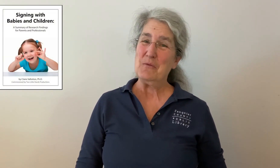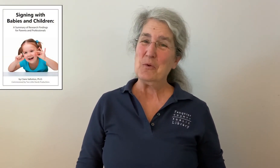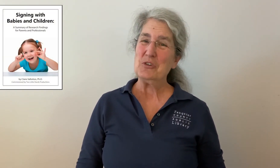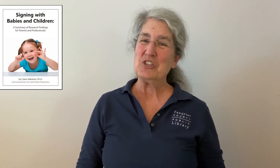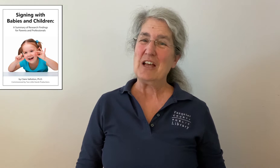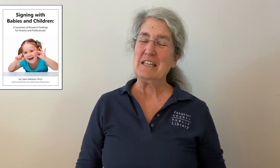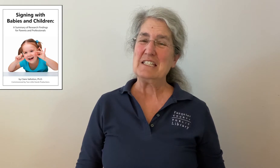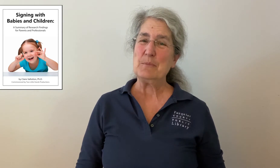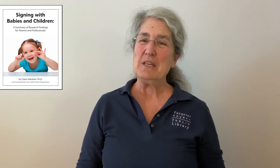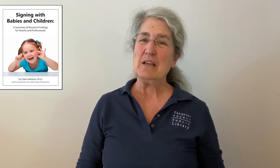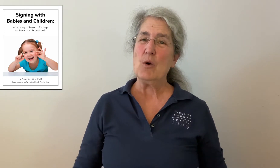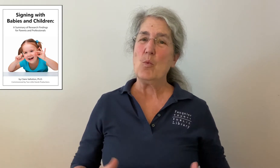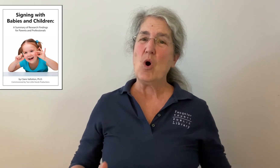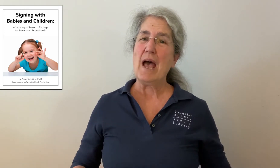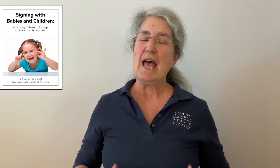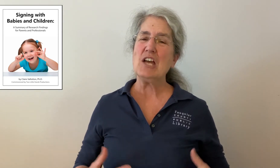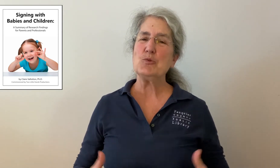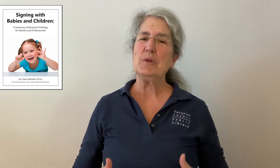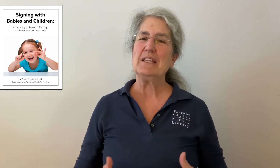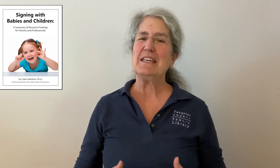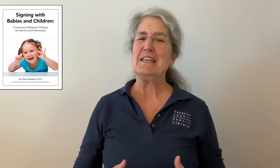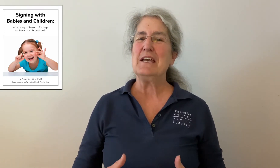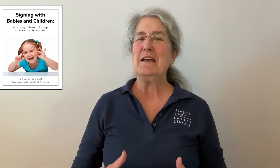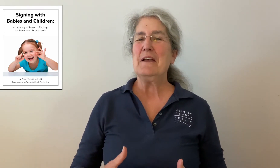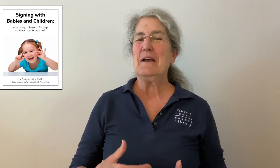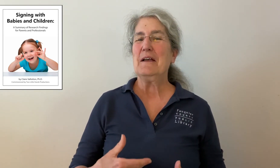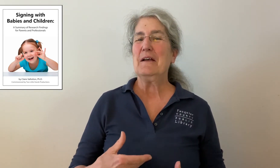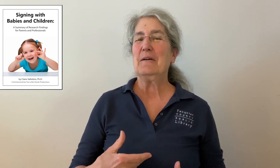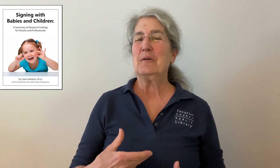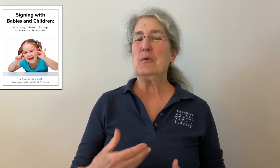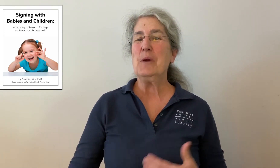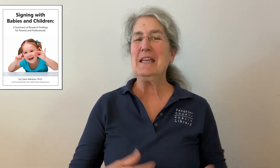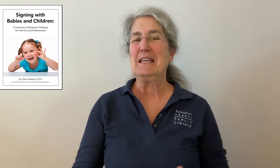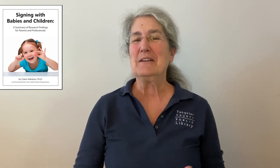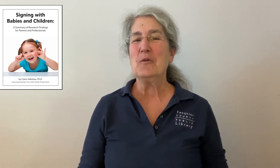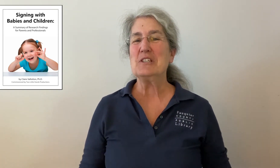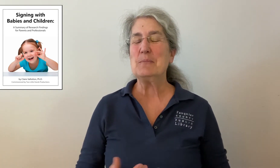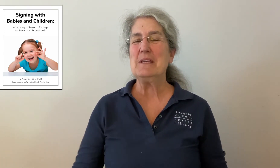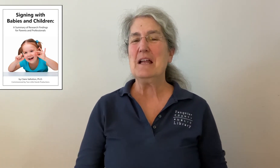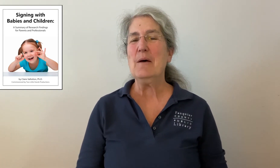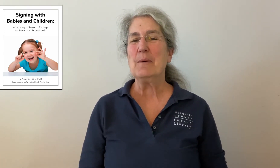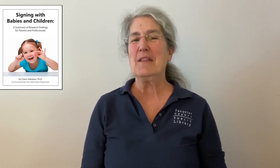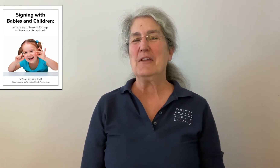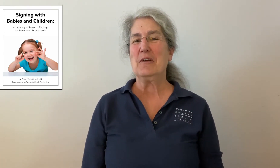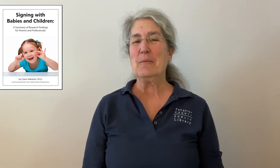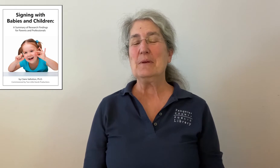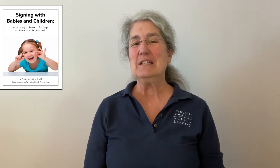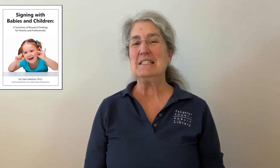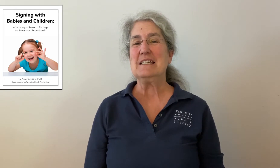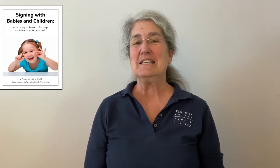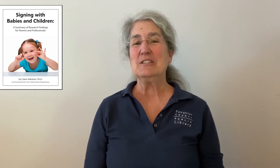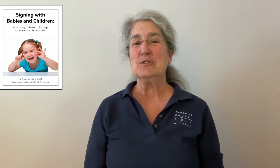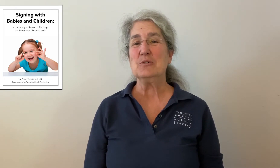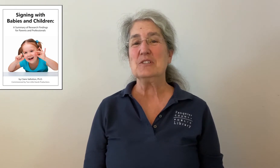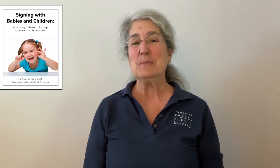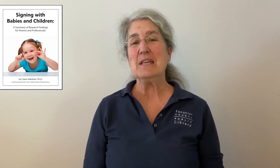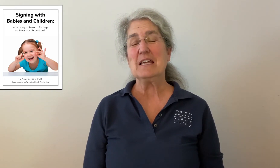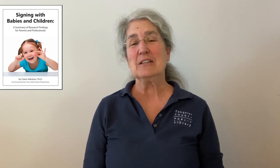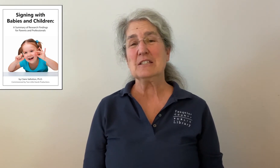your child can speak will actually quicken or speed up their ability to speak and